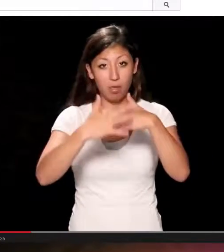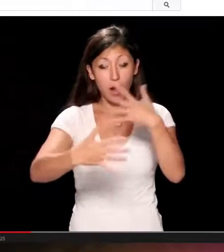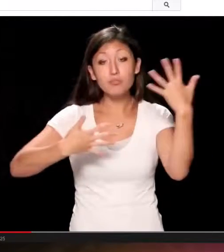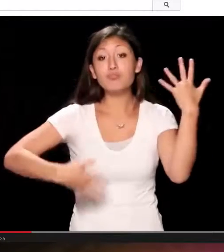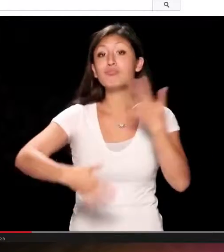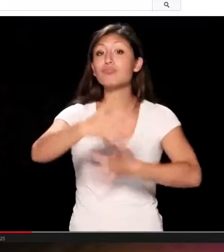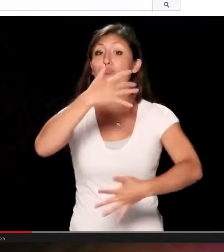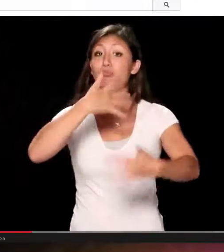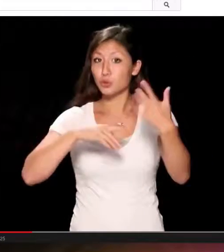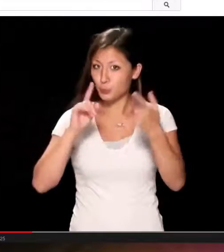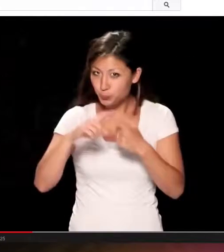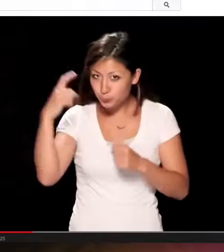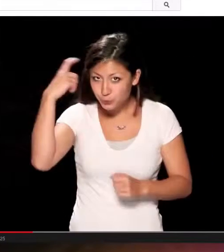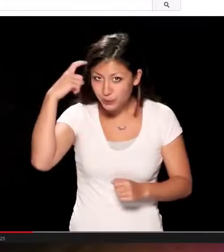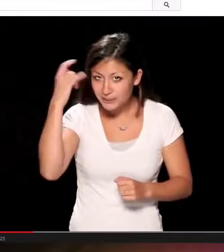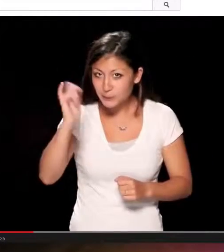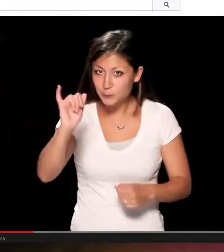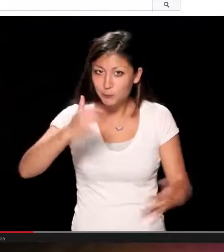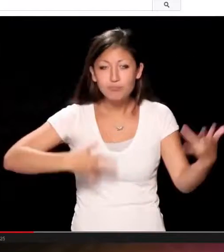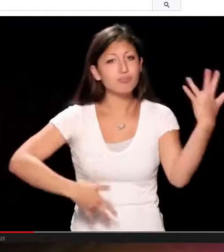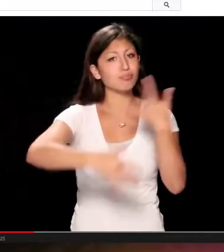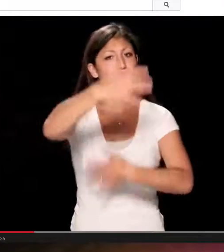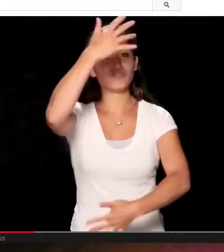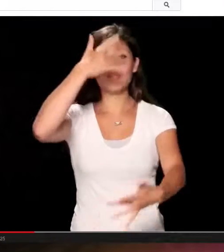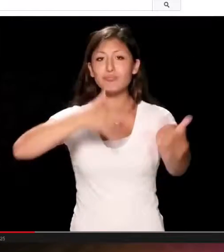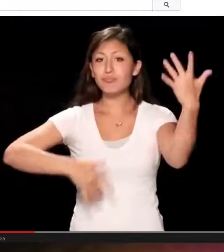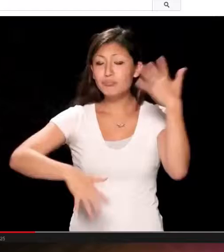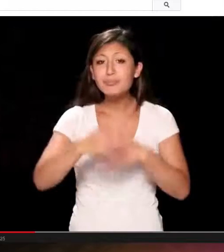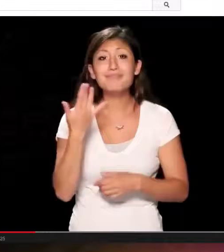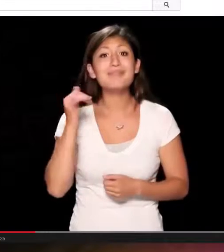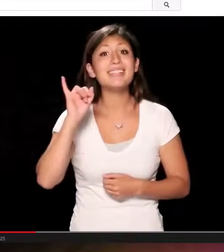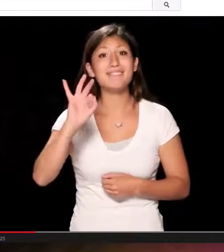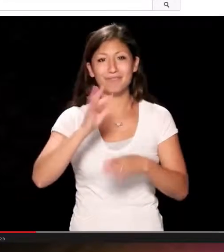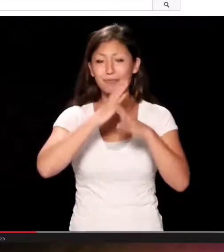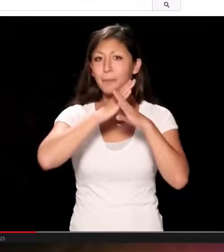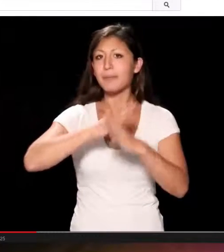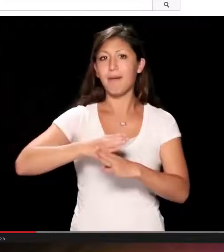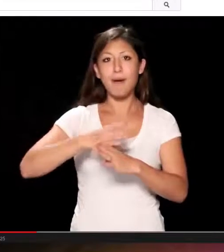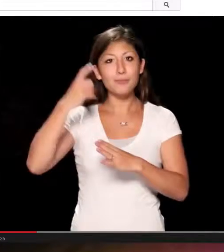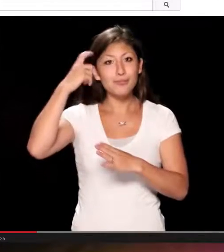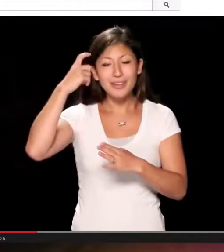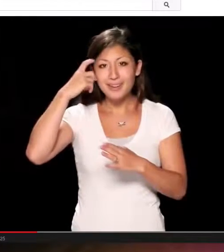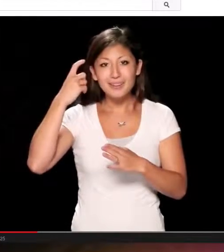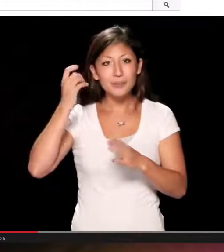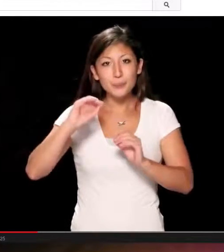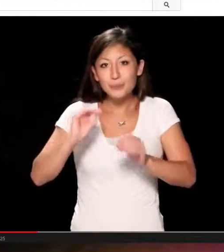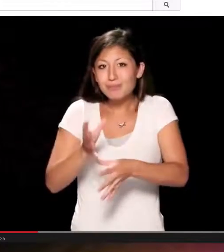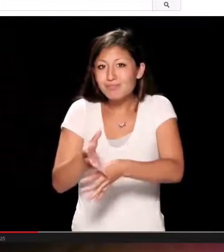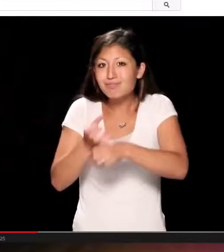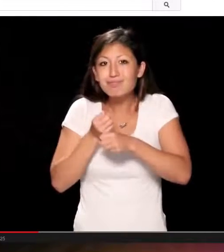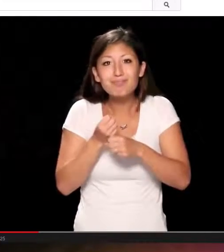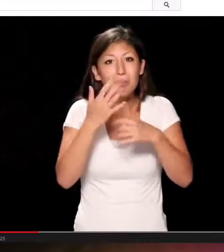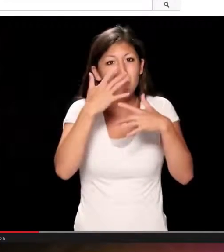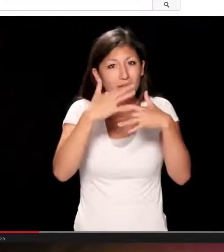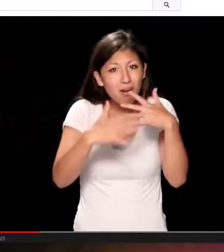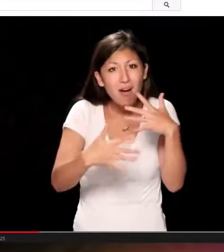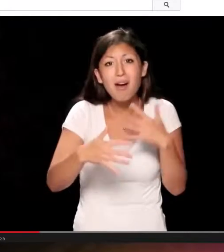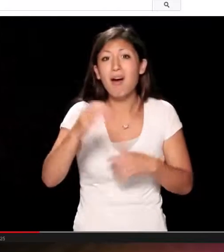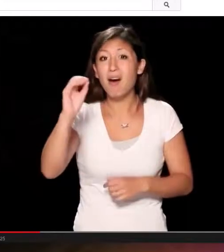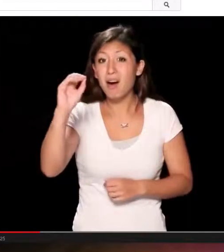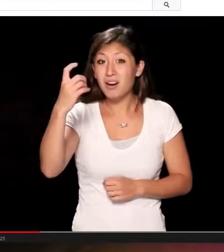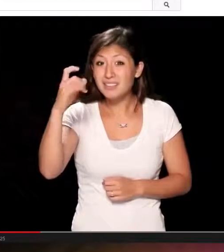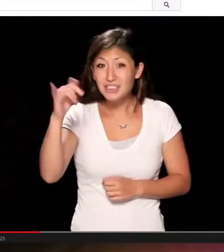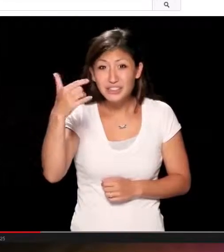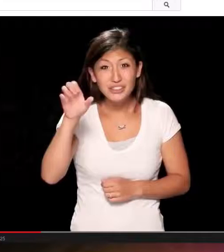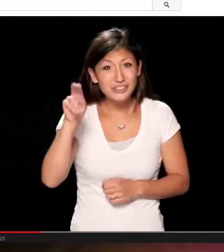how your body and your blood and everything works with the brain. And if there's a problem and the brain